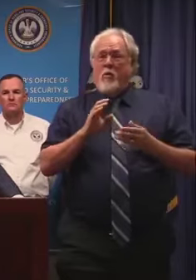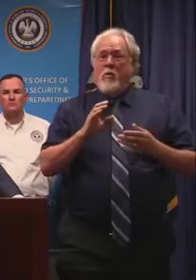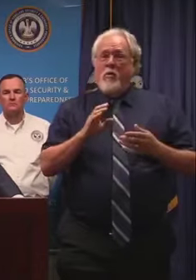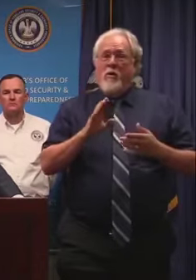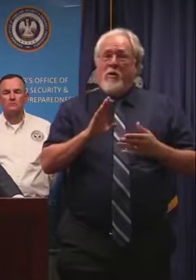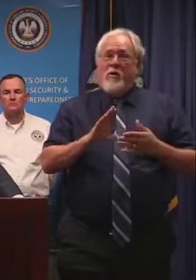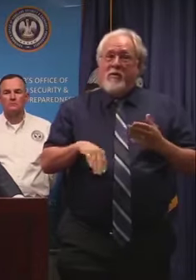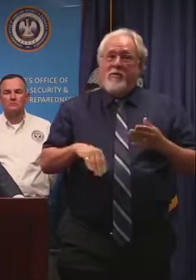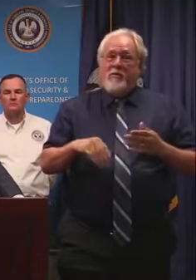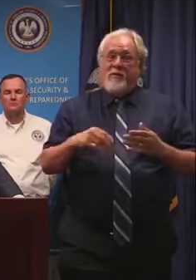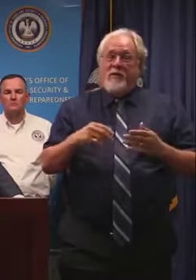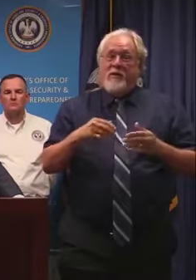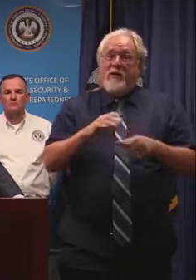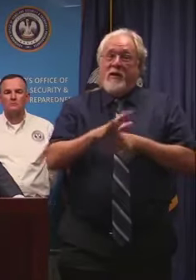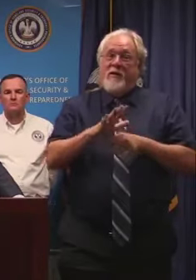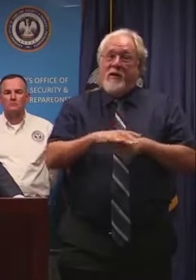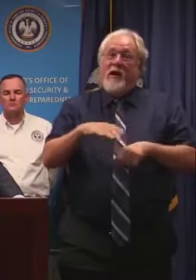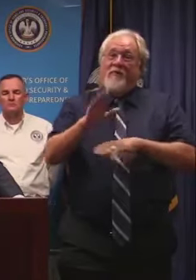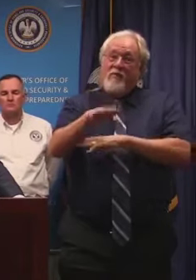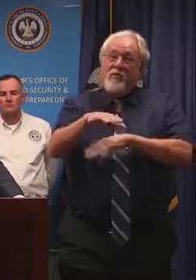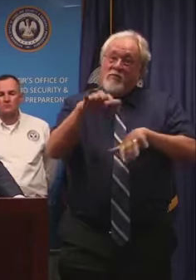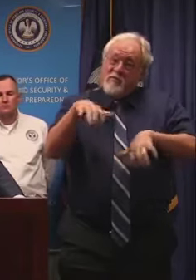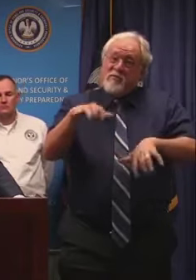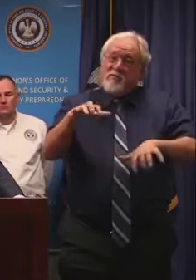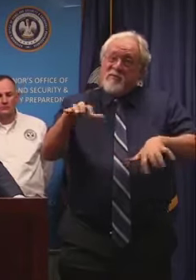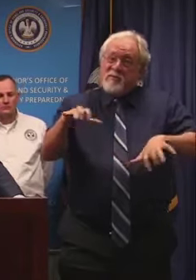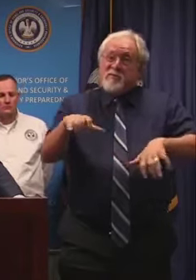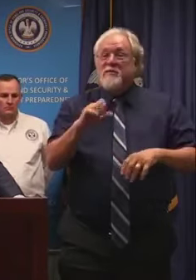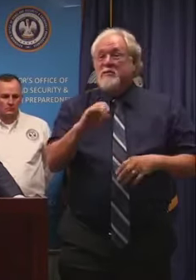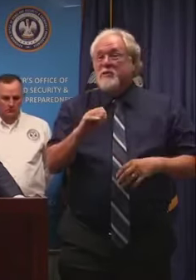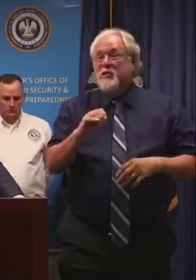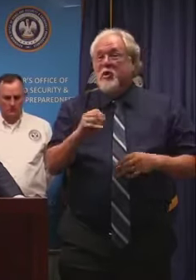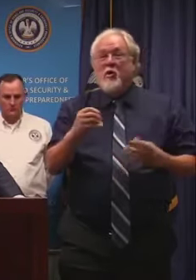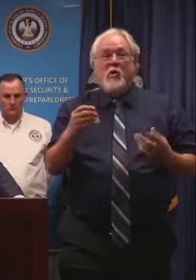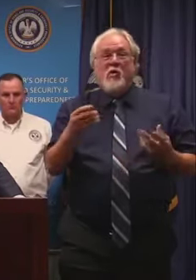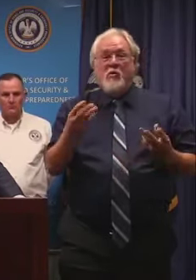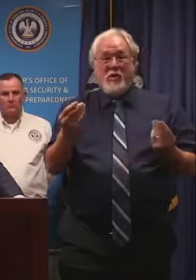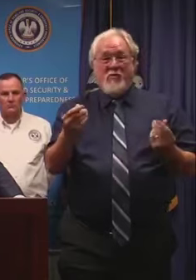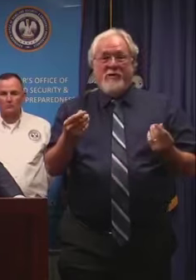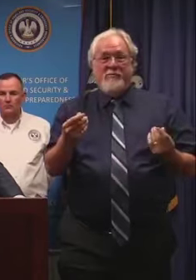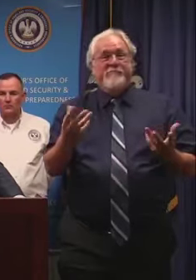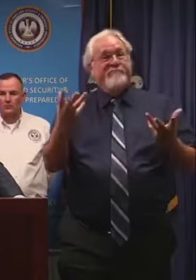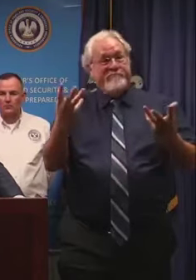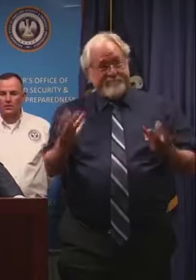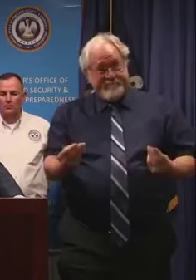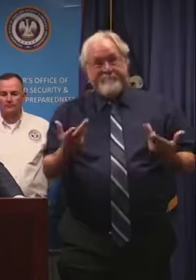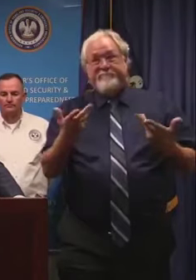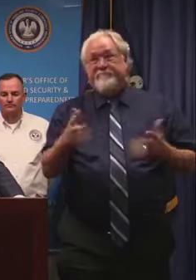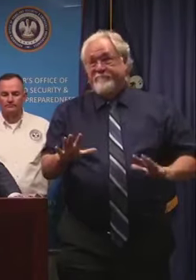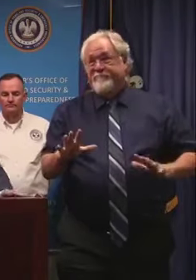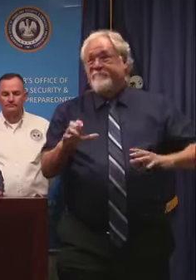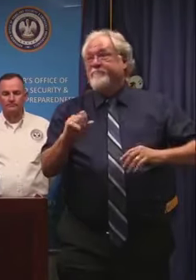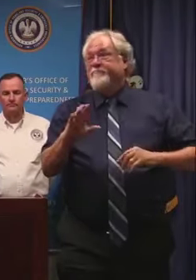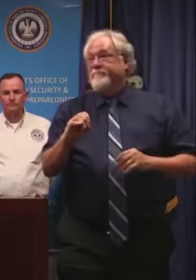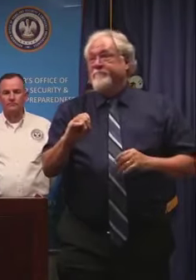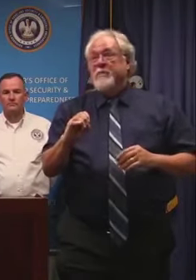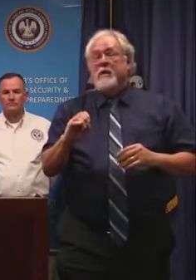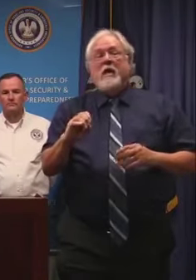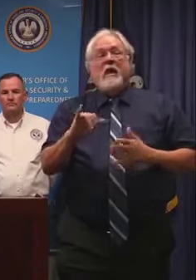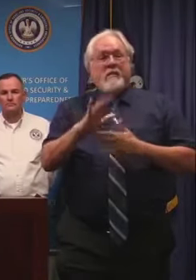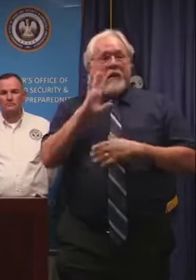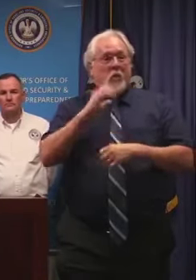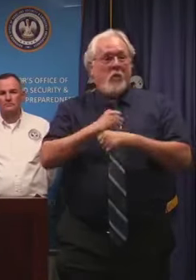of afternoon thunderstorms across the state this summer, and so the ground is relatively saturated already. And so that